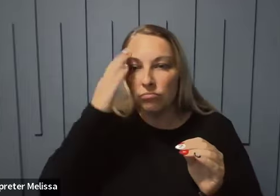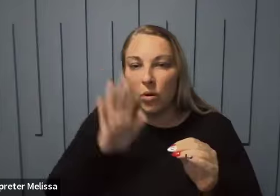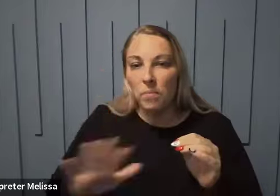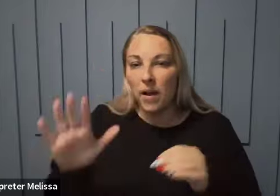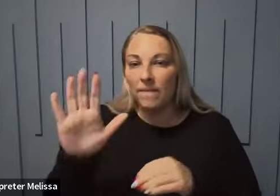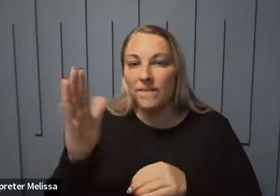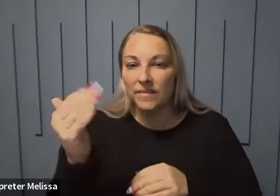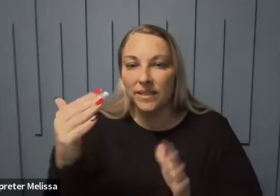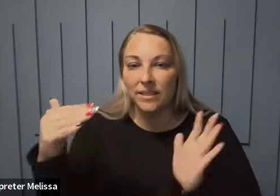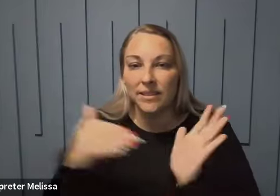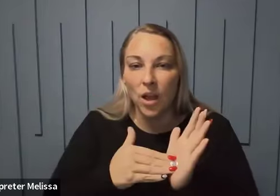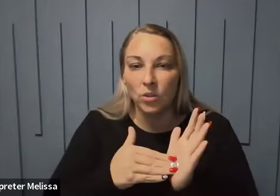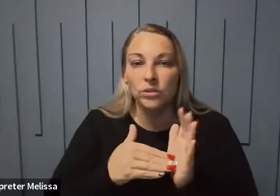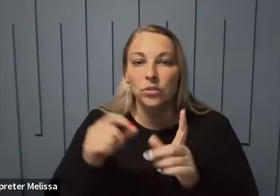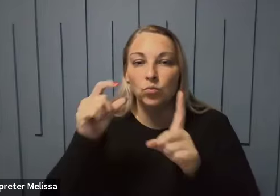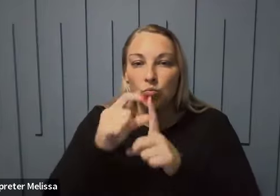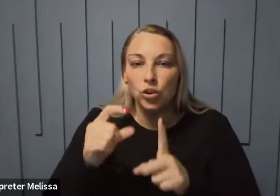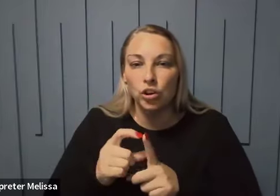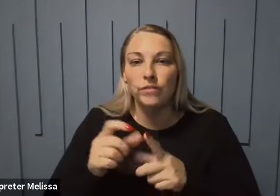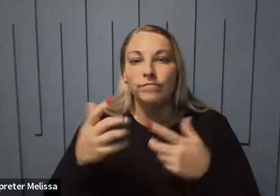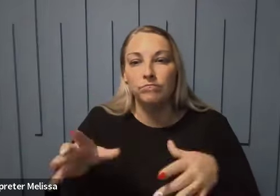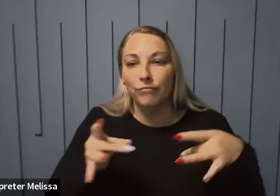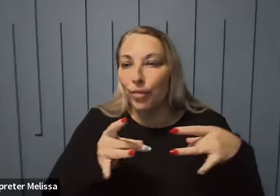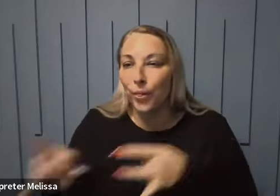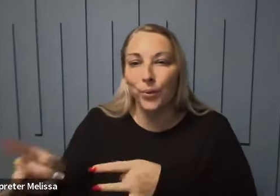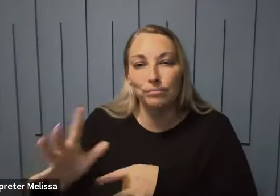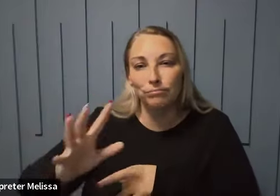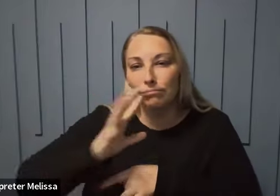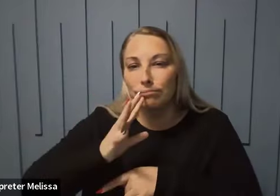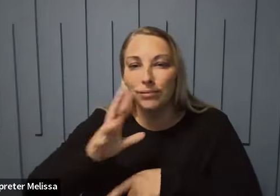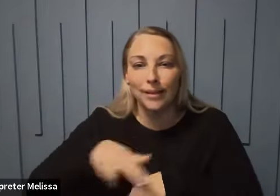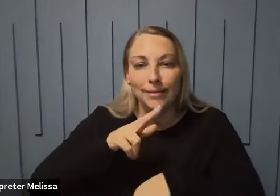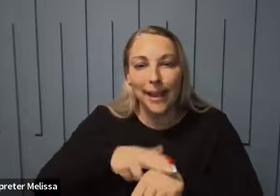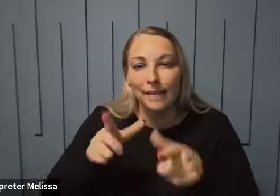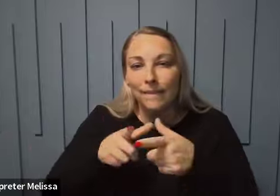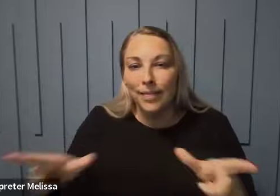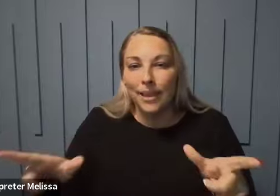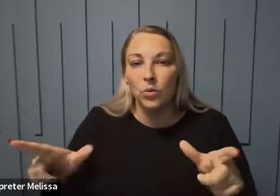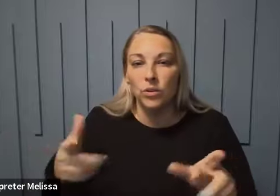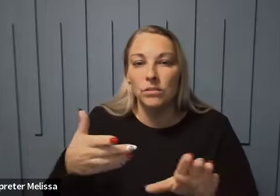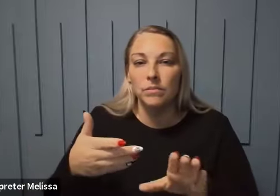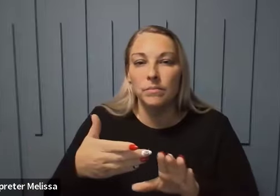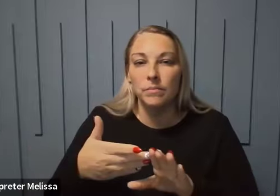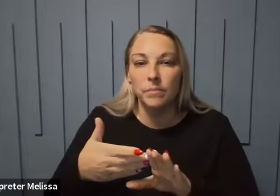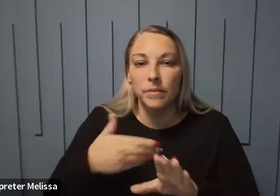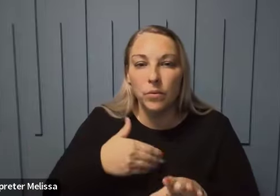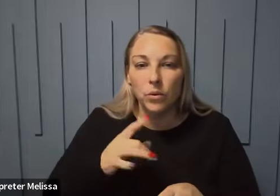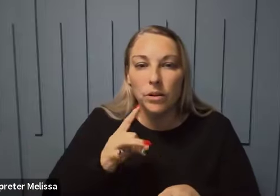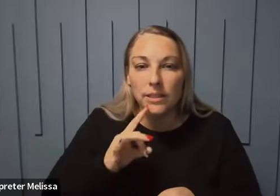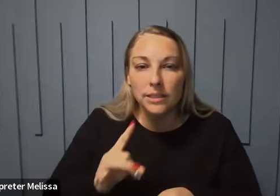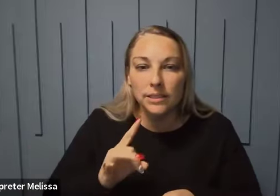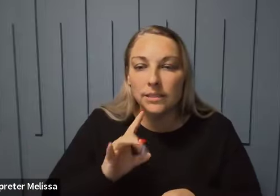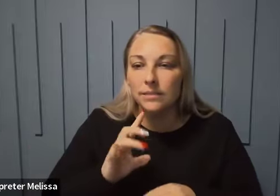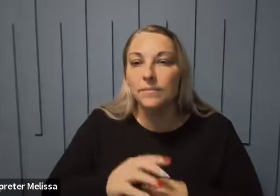Dr. Daniel Kuhn. He is a professor in the psychology department at Gallaudet University, and he was